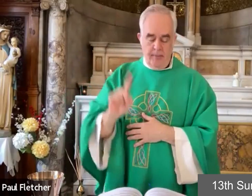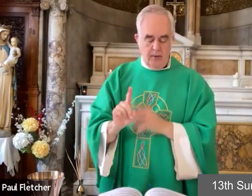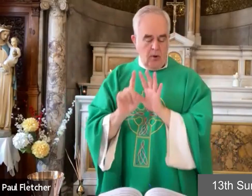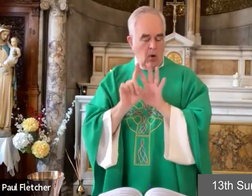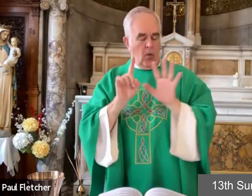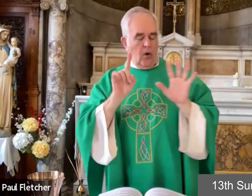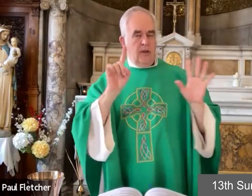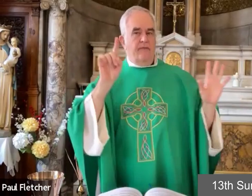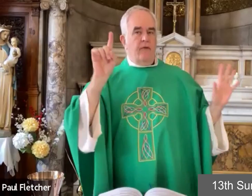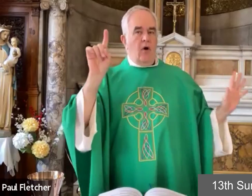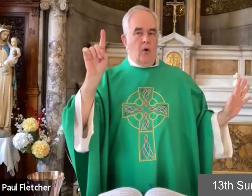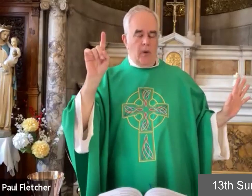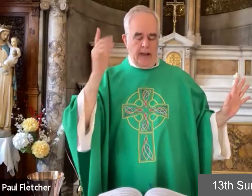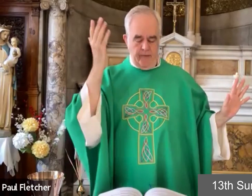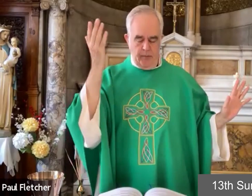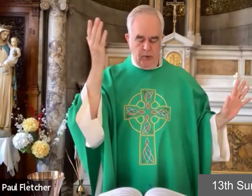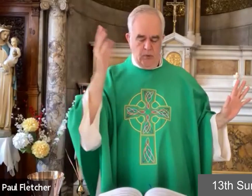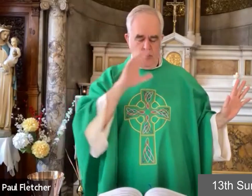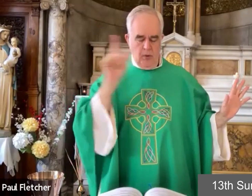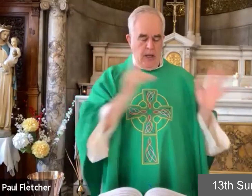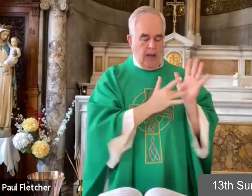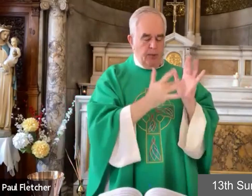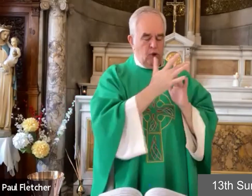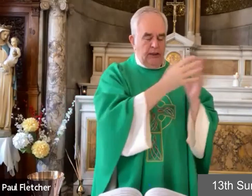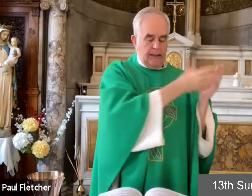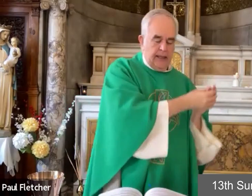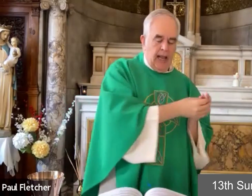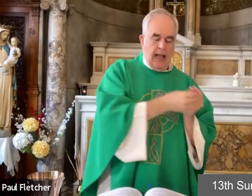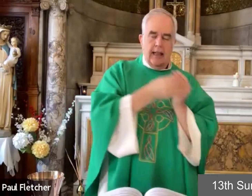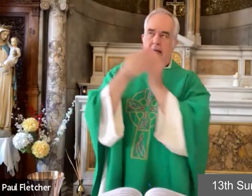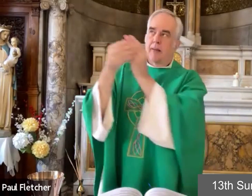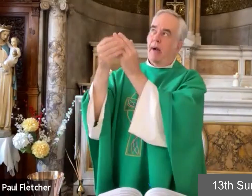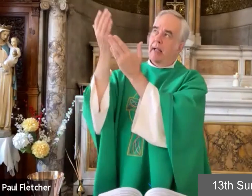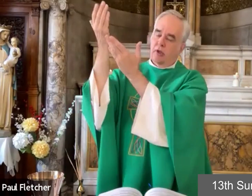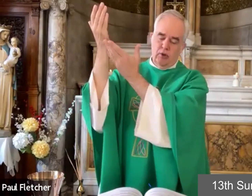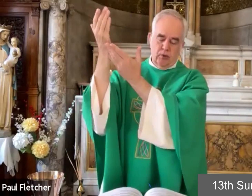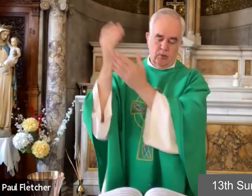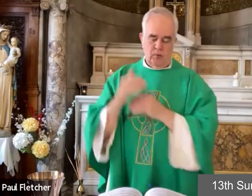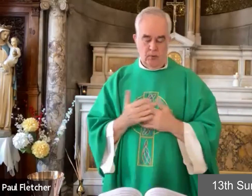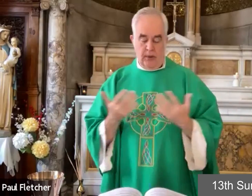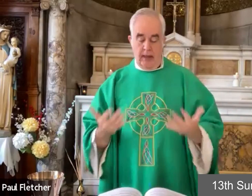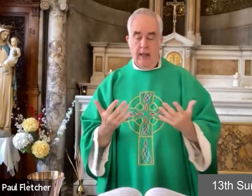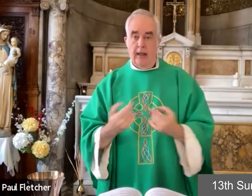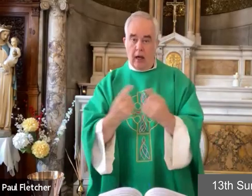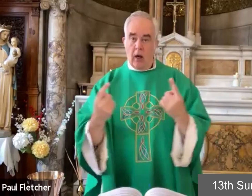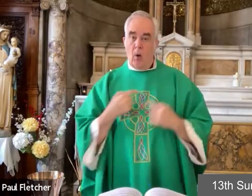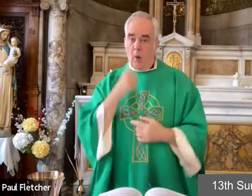people, wandered far away from you, but Jesus led us back to you. Now we